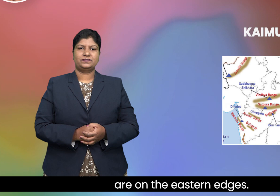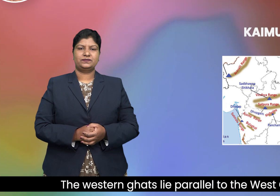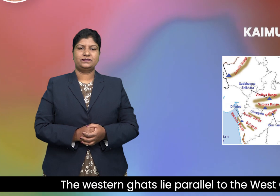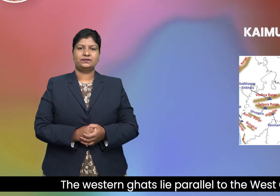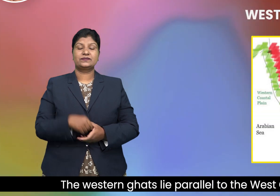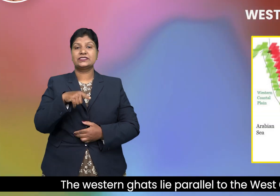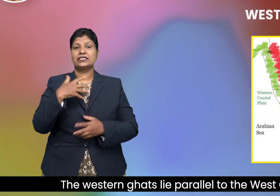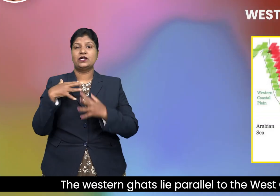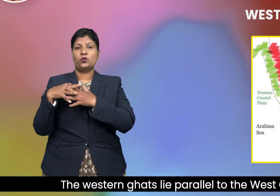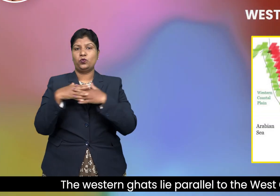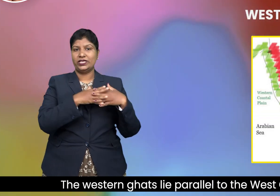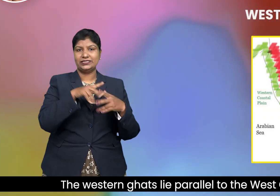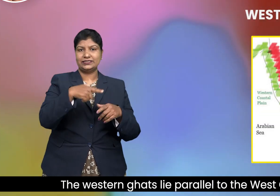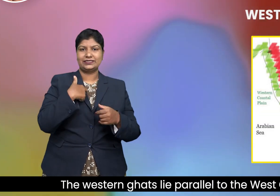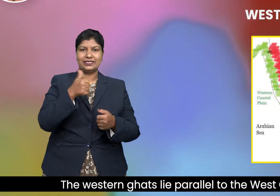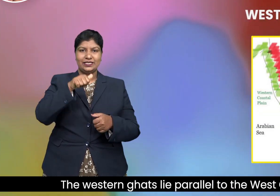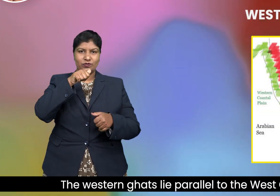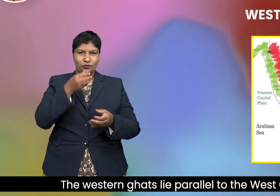the western guards